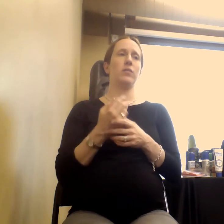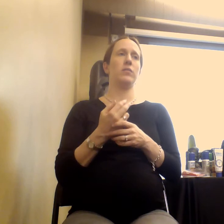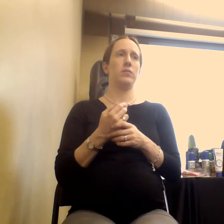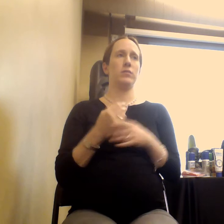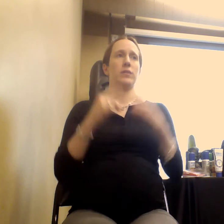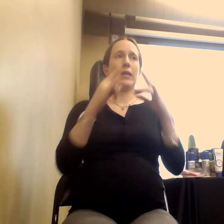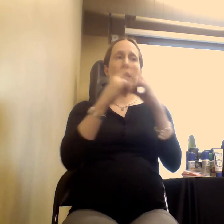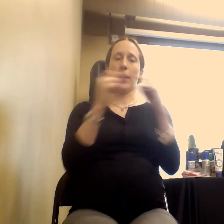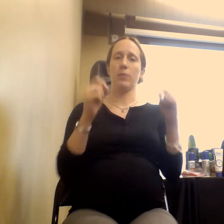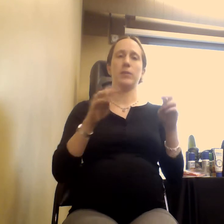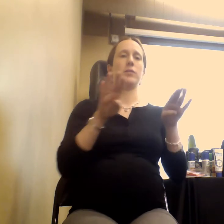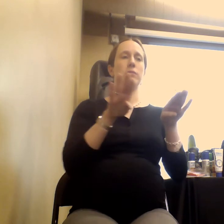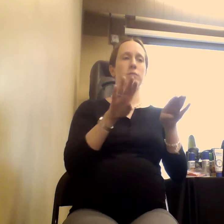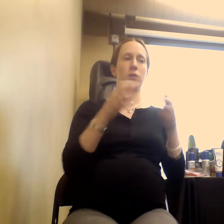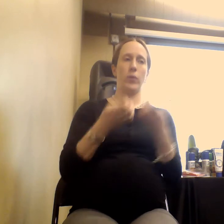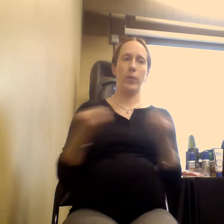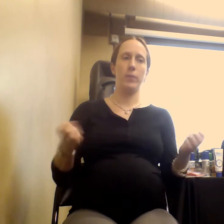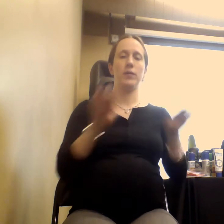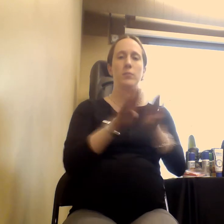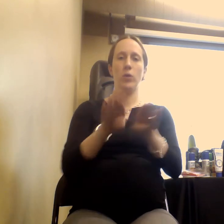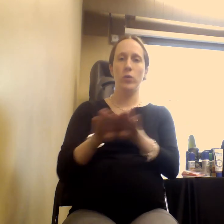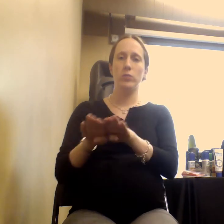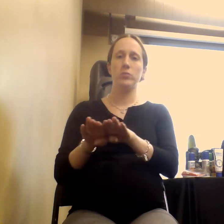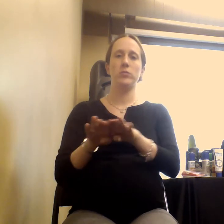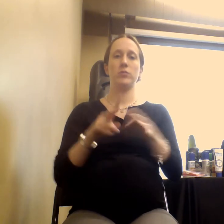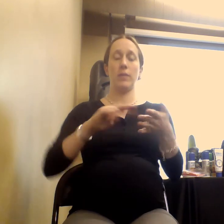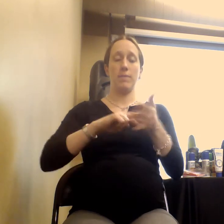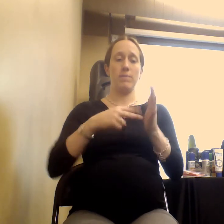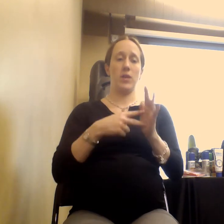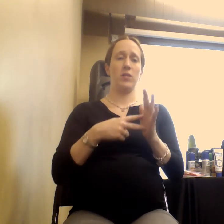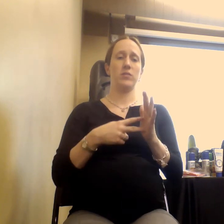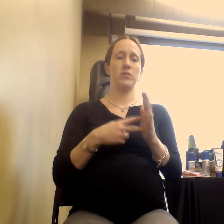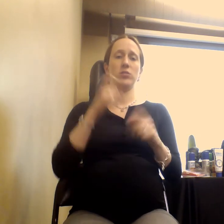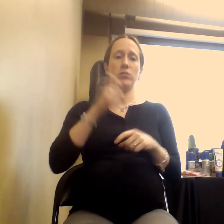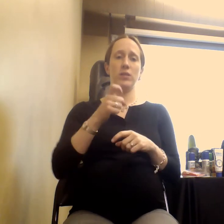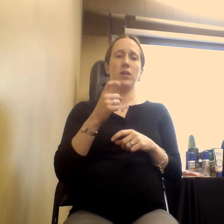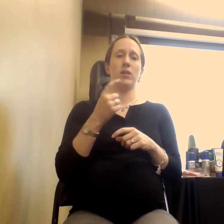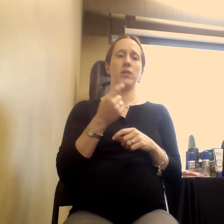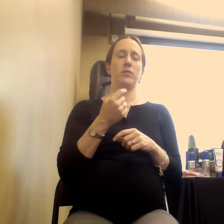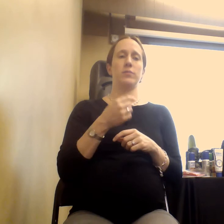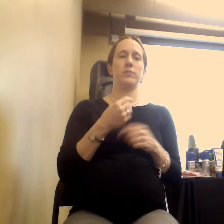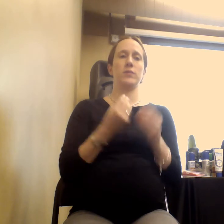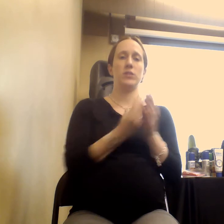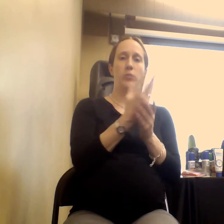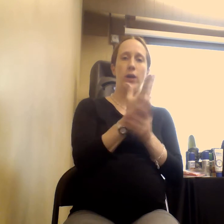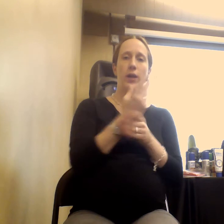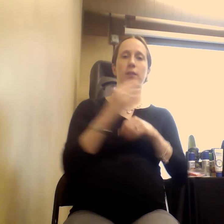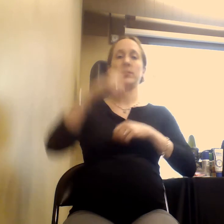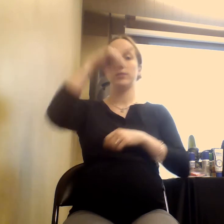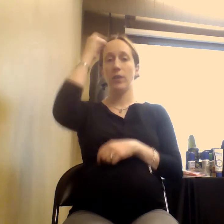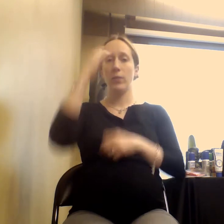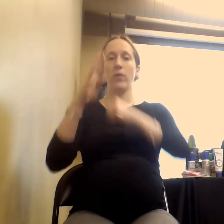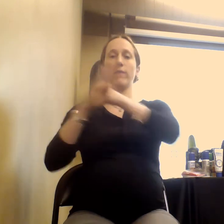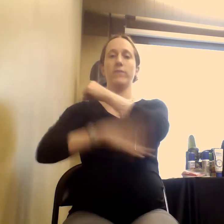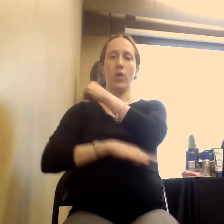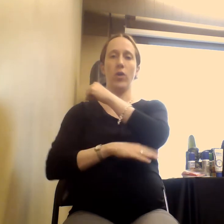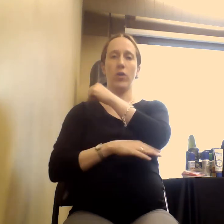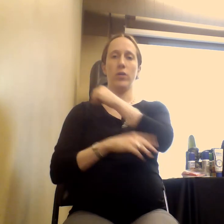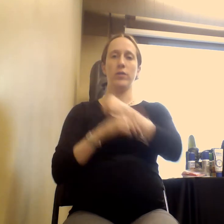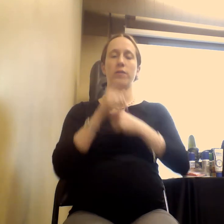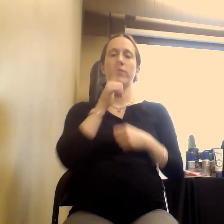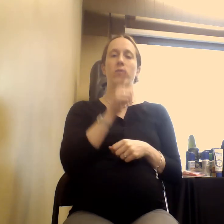a spring, summer, fall, and winter to test it. So from the day you buy it, you get a year. So don't be afraid. Now we get a lot of people who tell